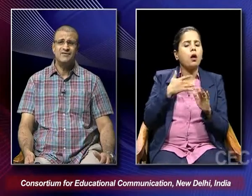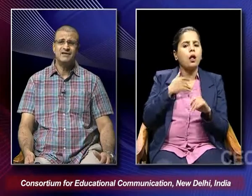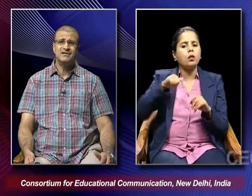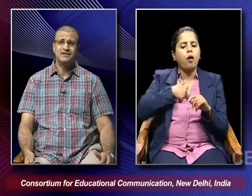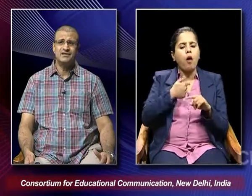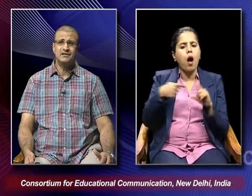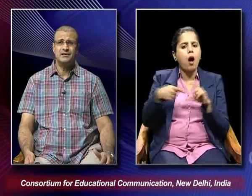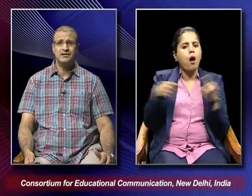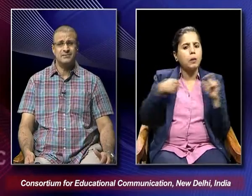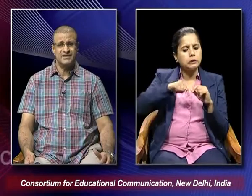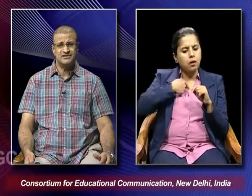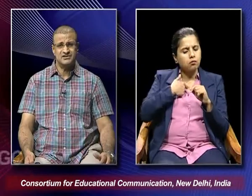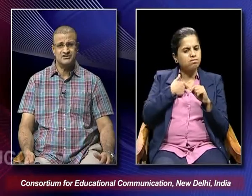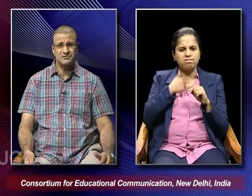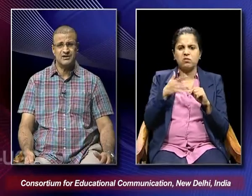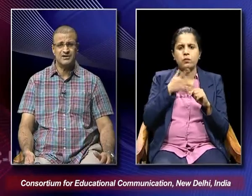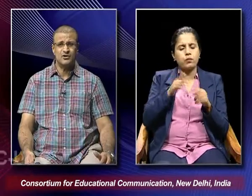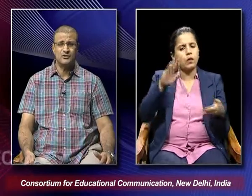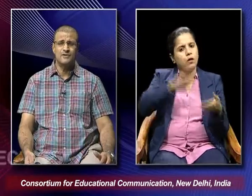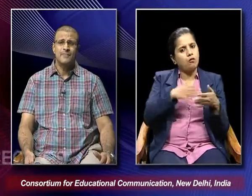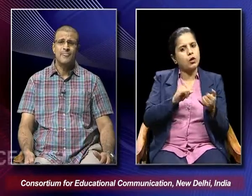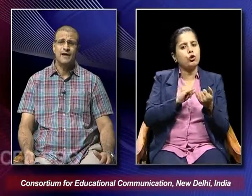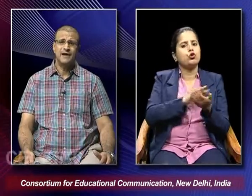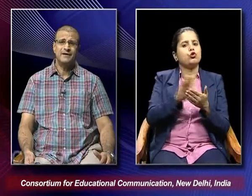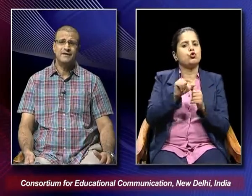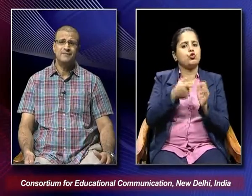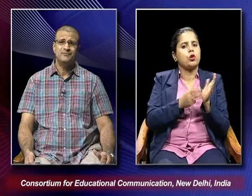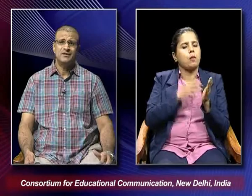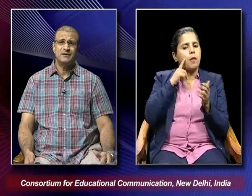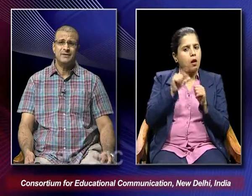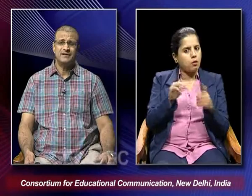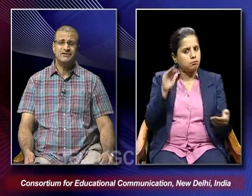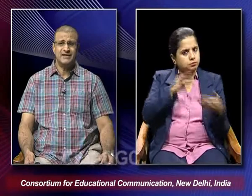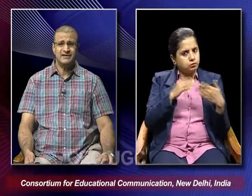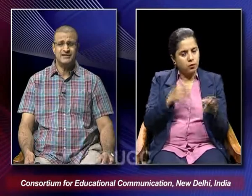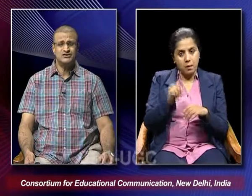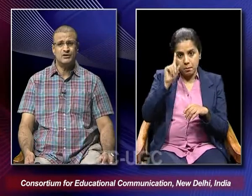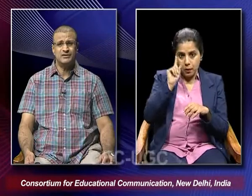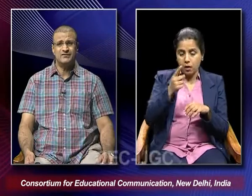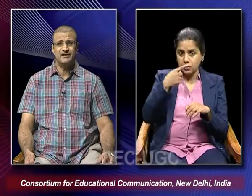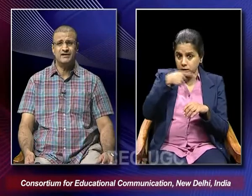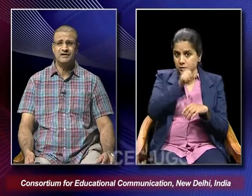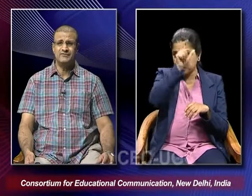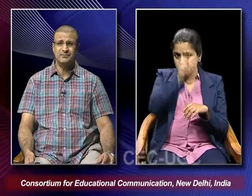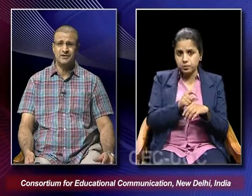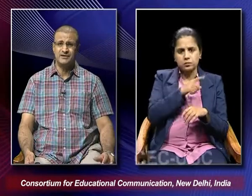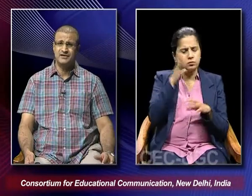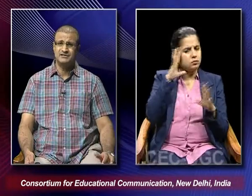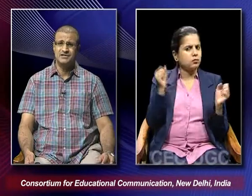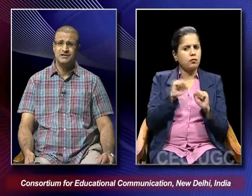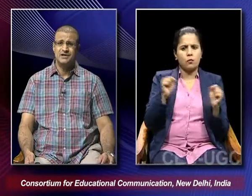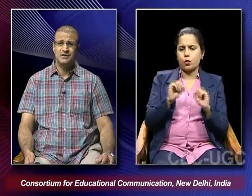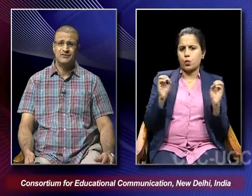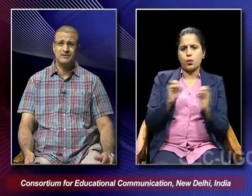And finally he marries Sharmila Tagore, and but even then he is not very comfortable in